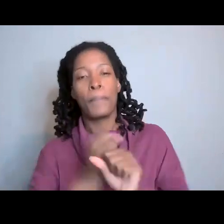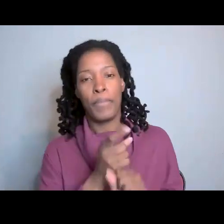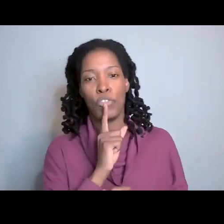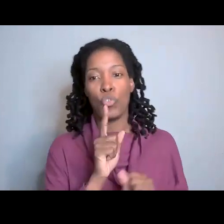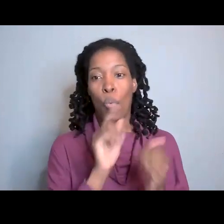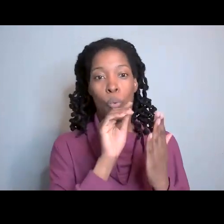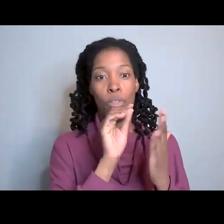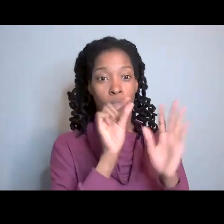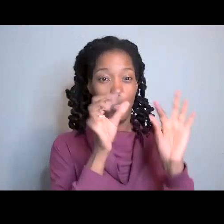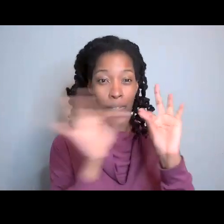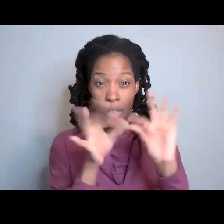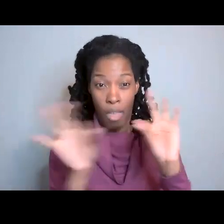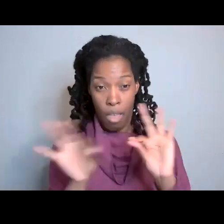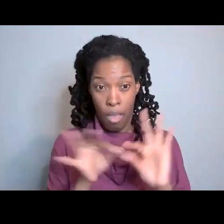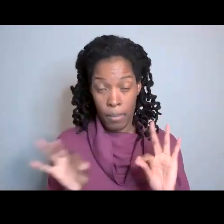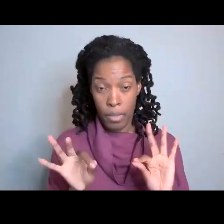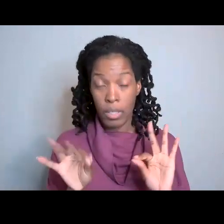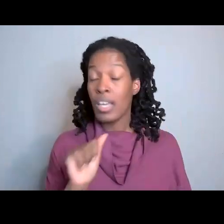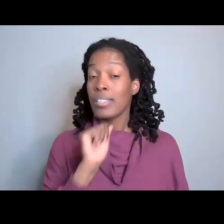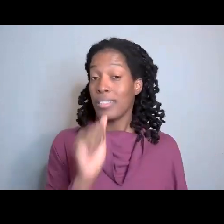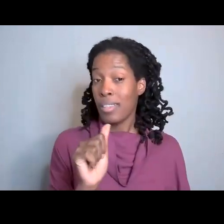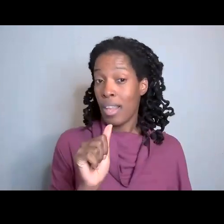isn't either